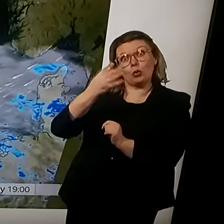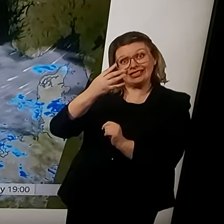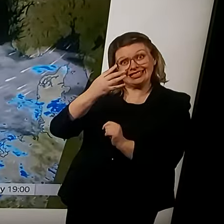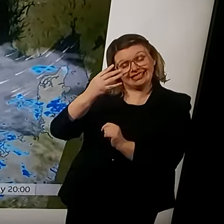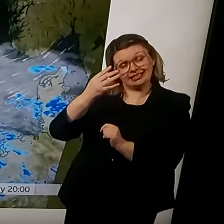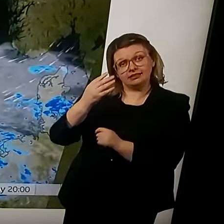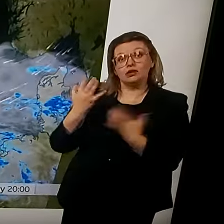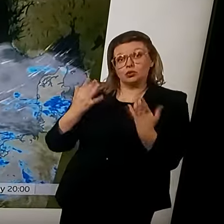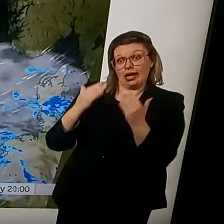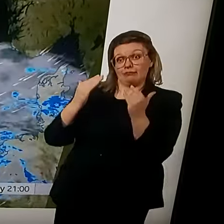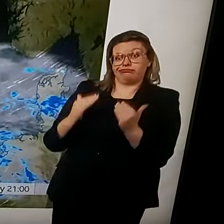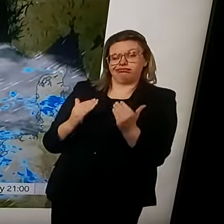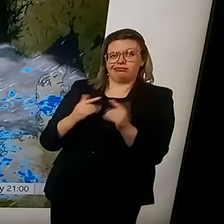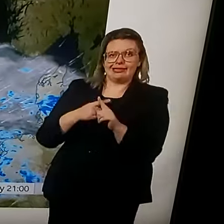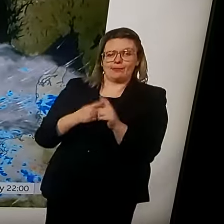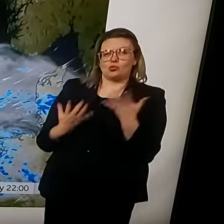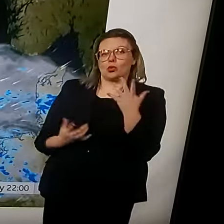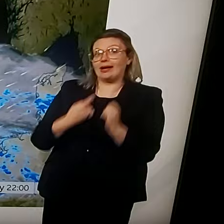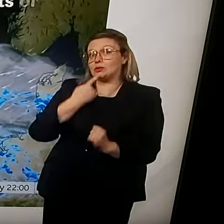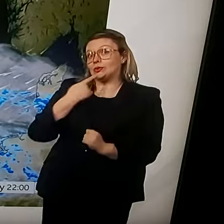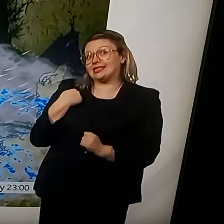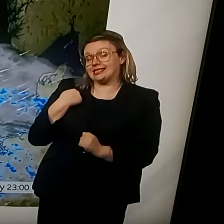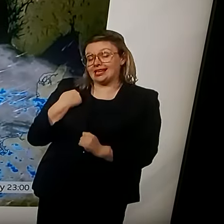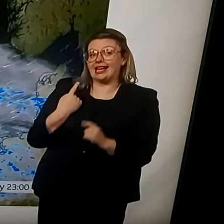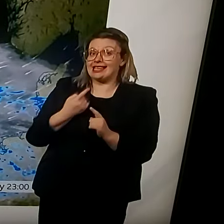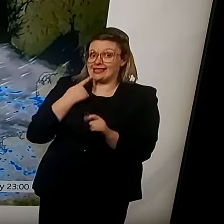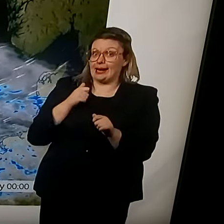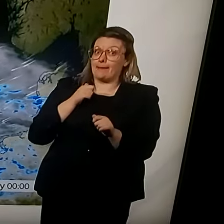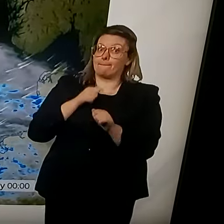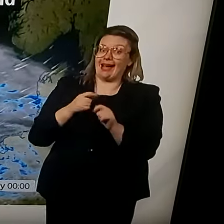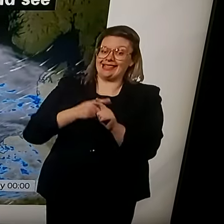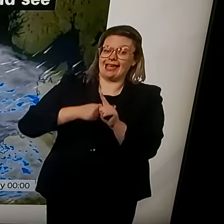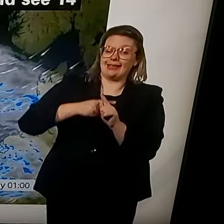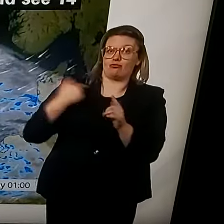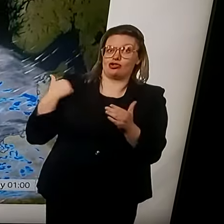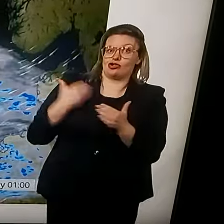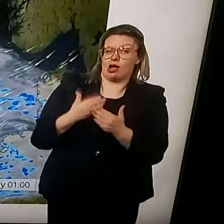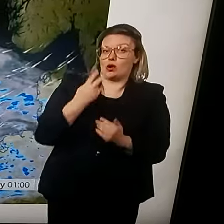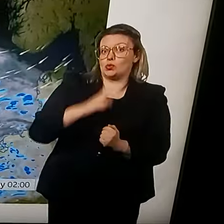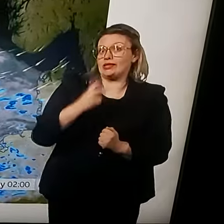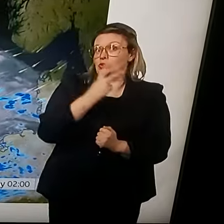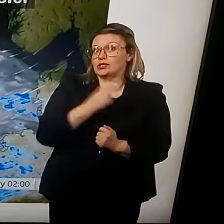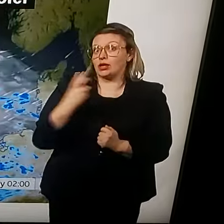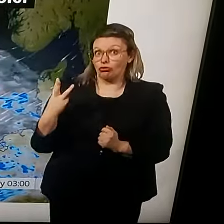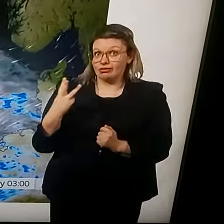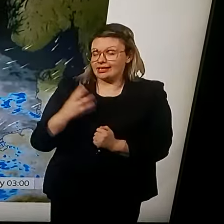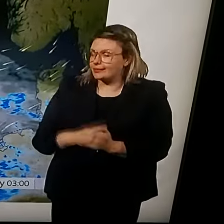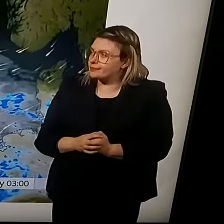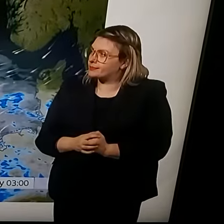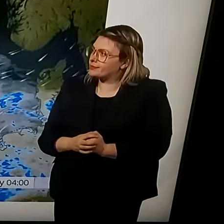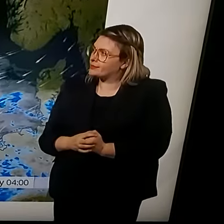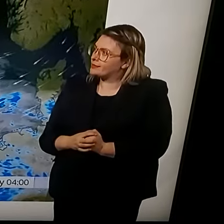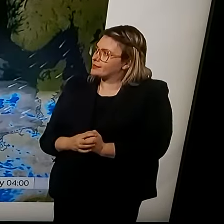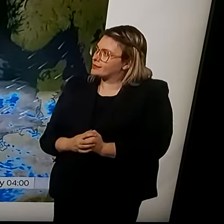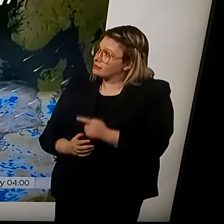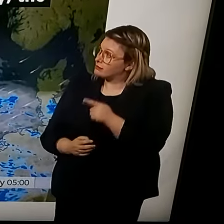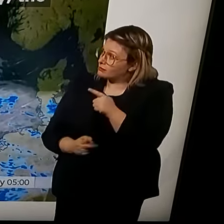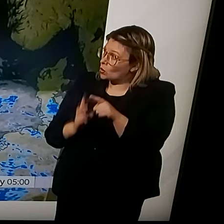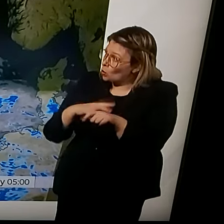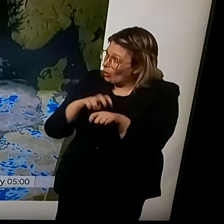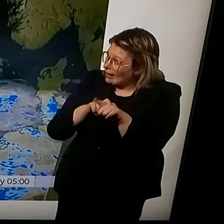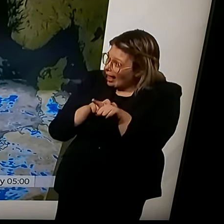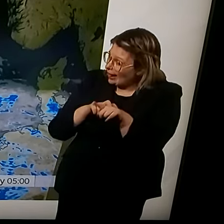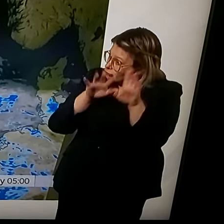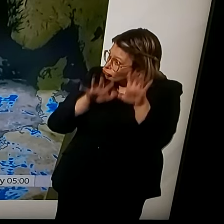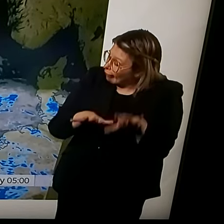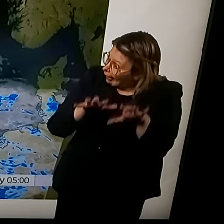today, simply than we had yesterday, which is the water maybe so far for many places. Now, this evening, though, at night, the rain continued, parts of Northern Ireland, South